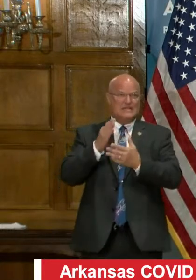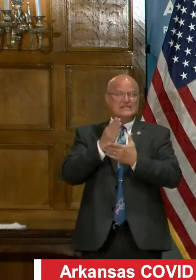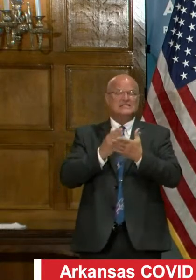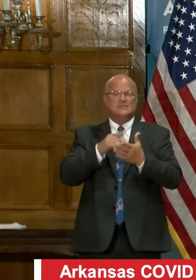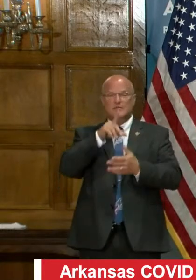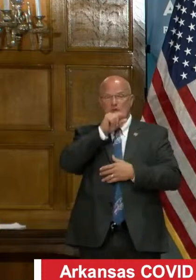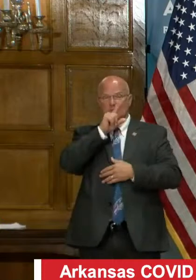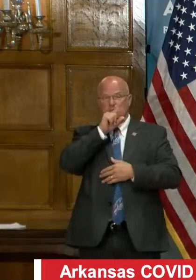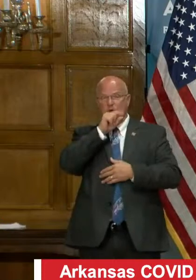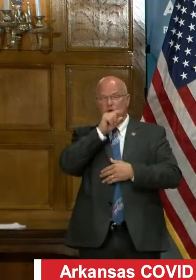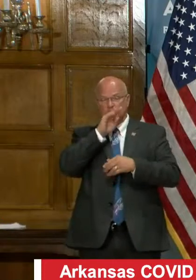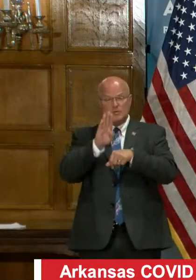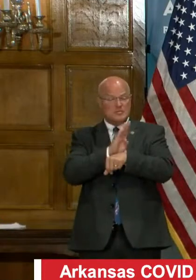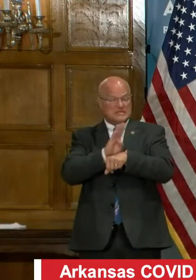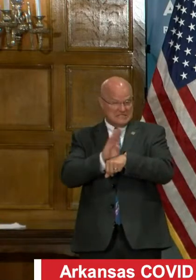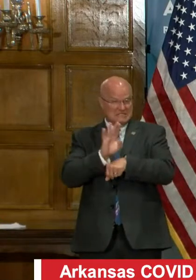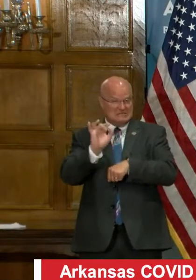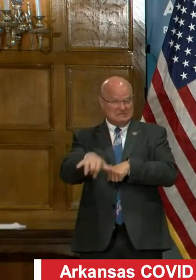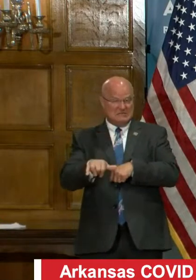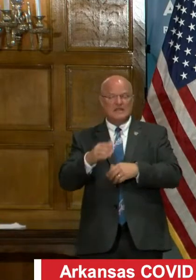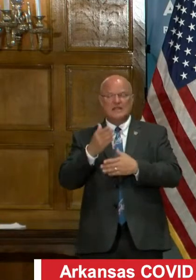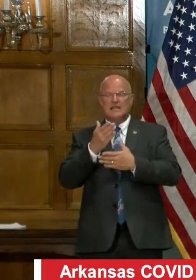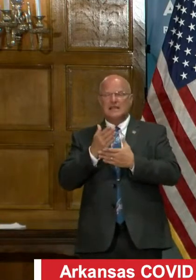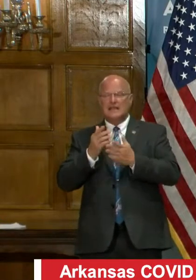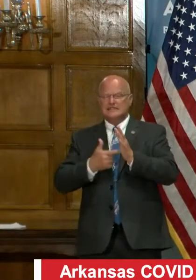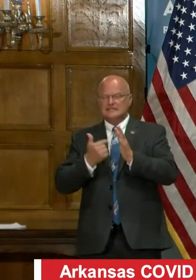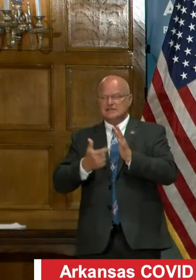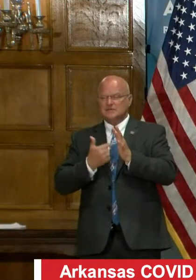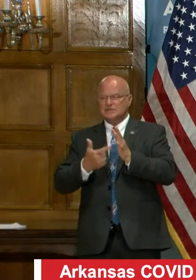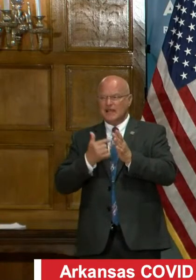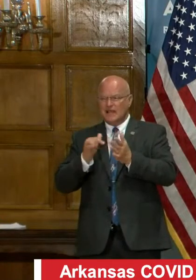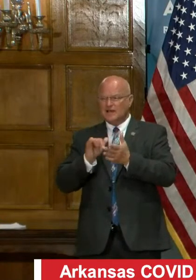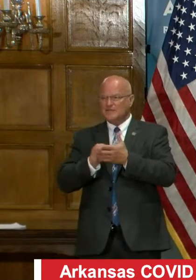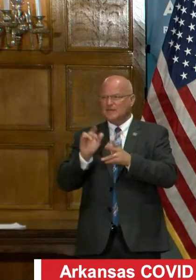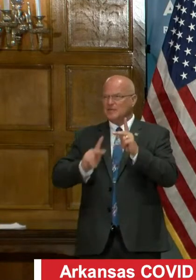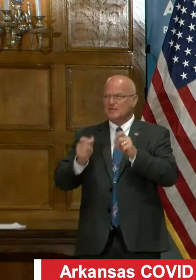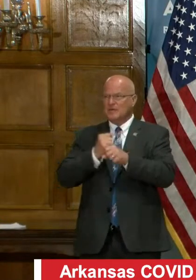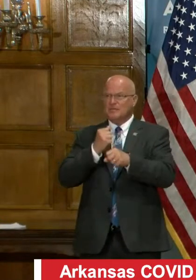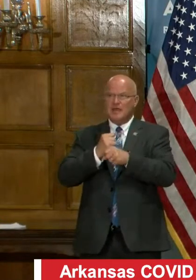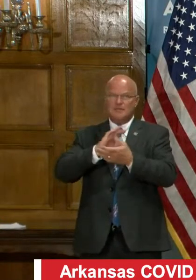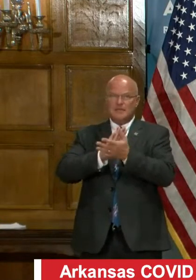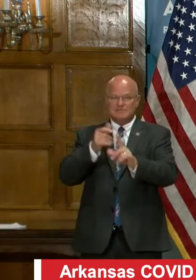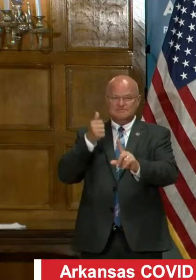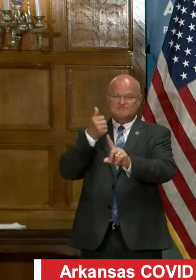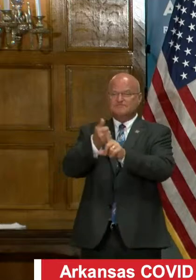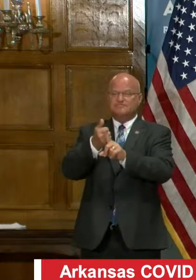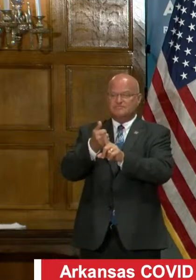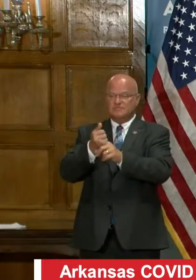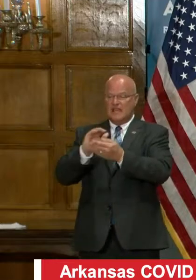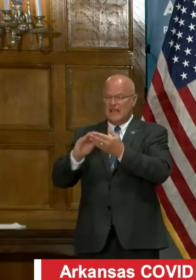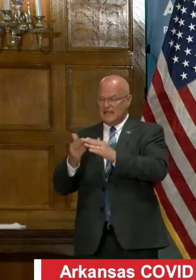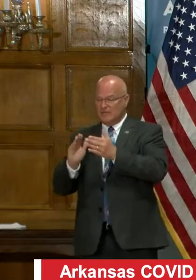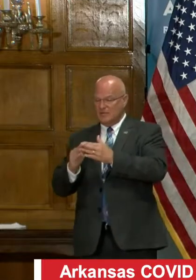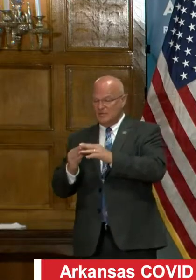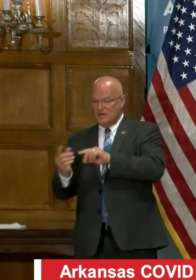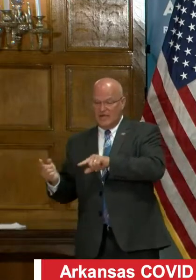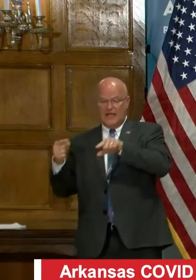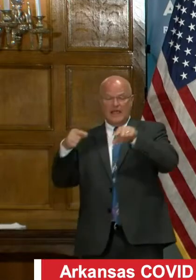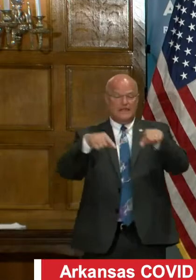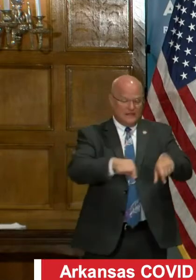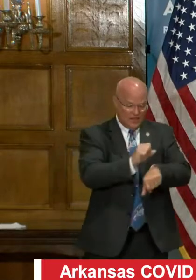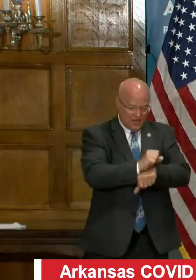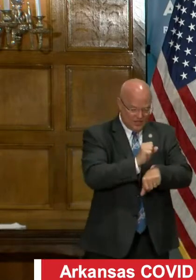the poultry-related businesses. In some cases, the people may have become infected in the community and then gone to the work site,